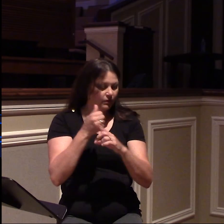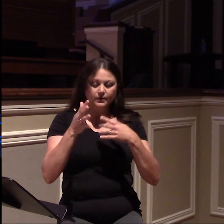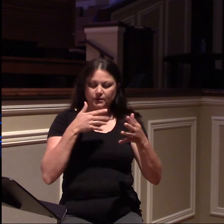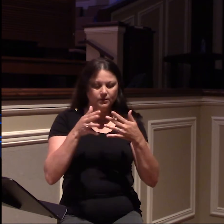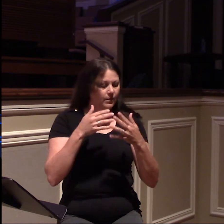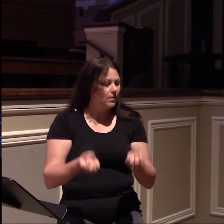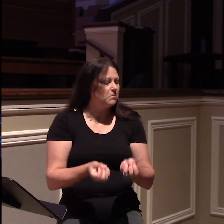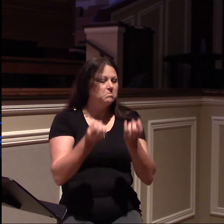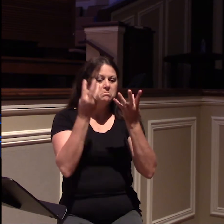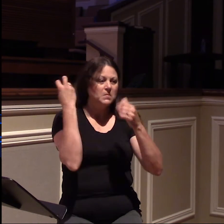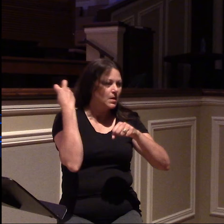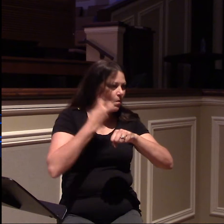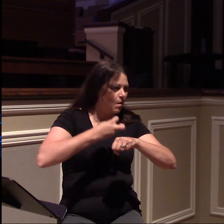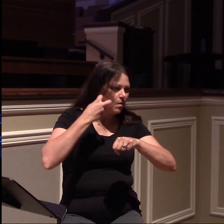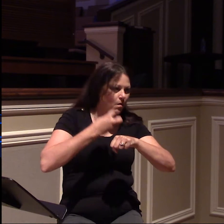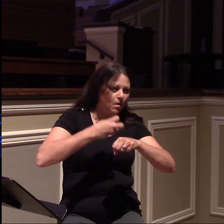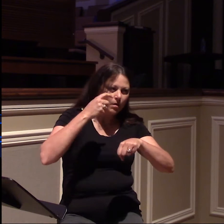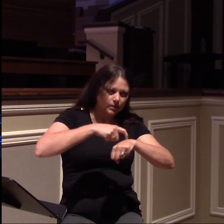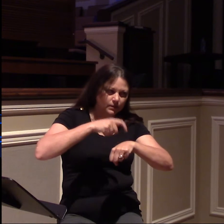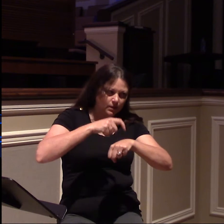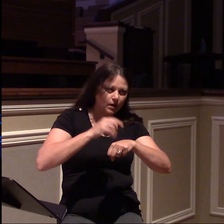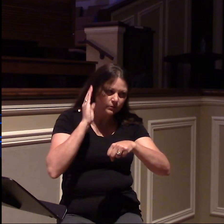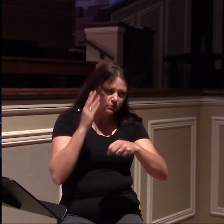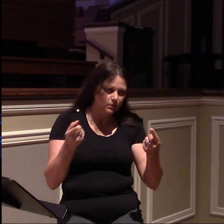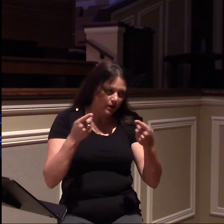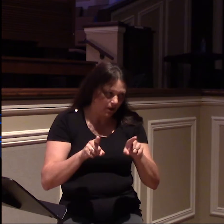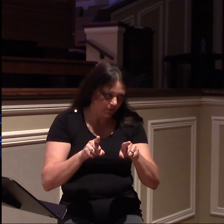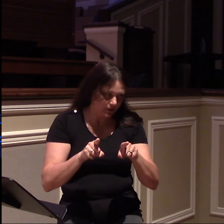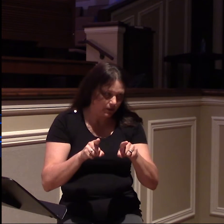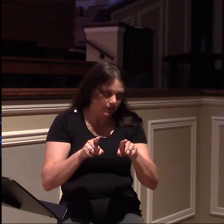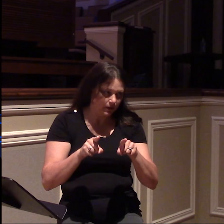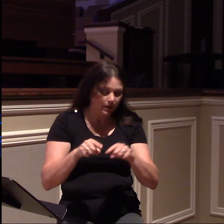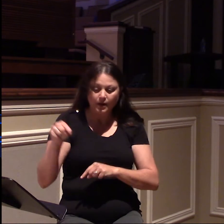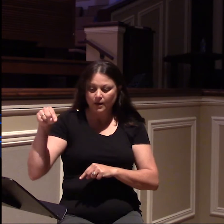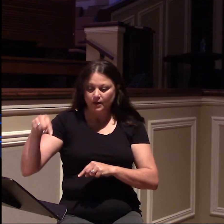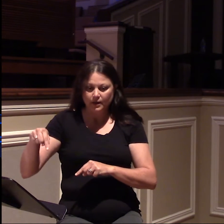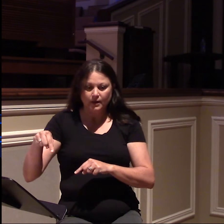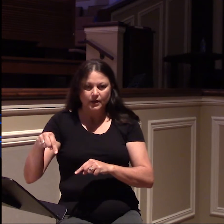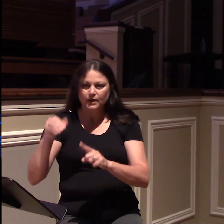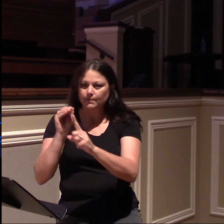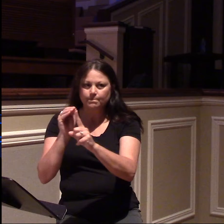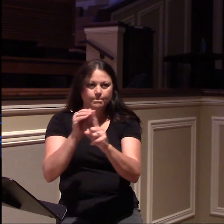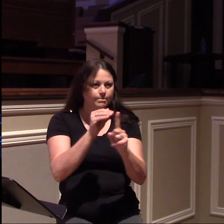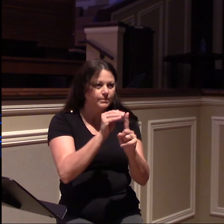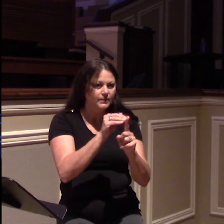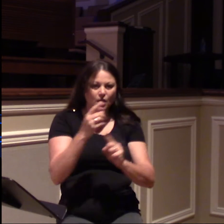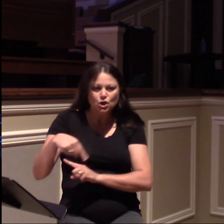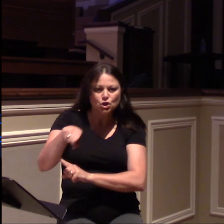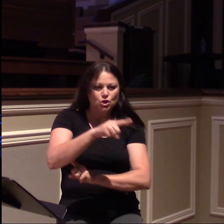ahead, with courage and conviction, he called his people to stand firm on their island,